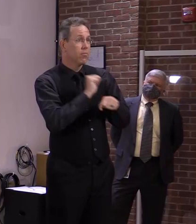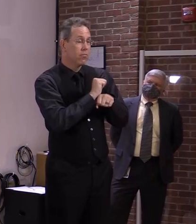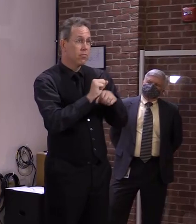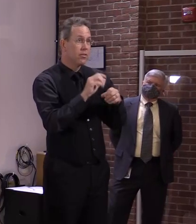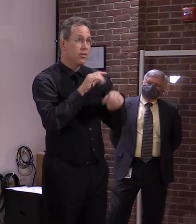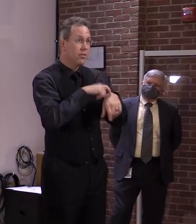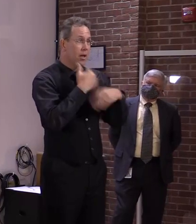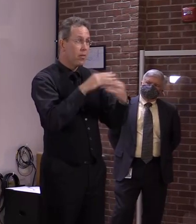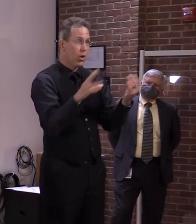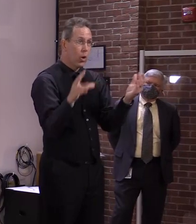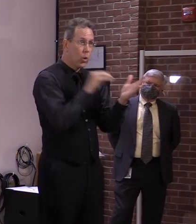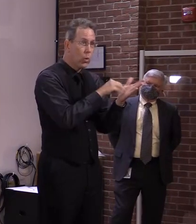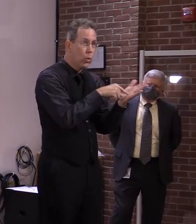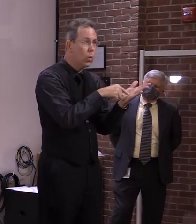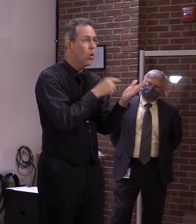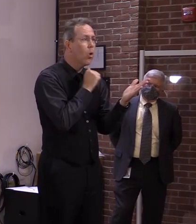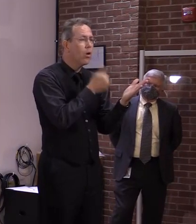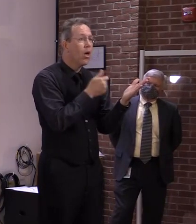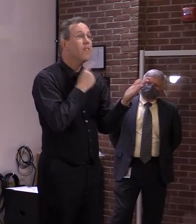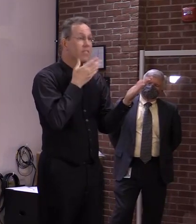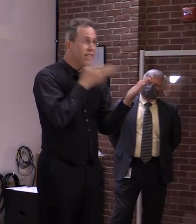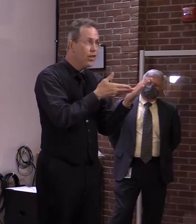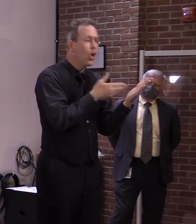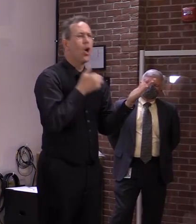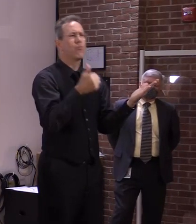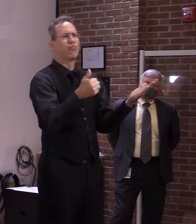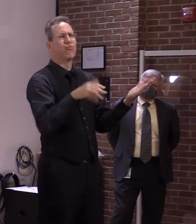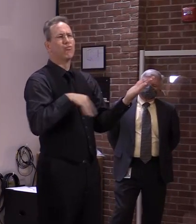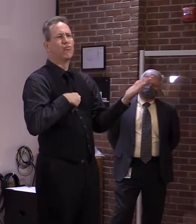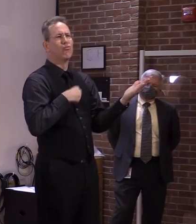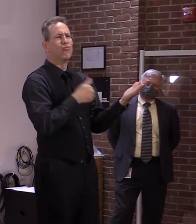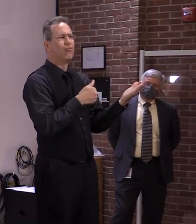not, but that will be a big factor for me.